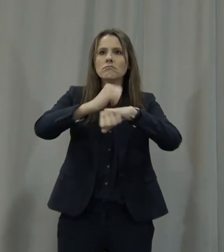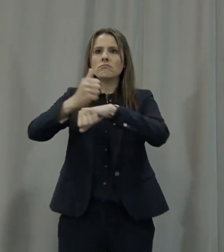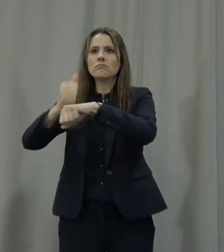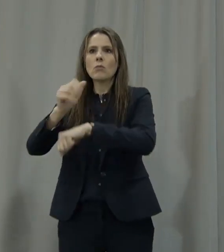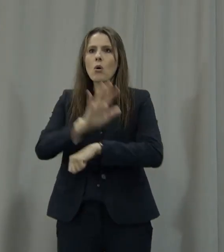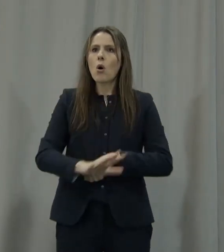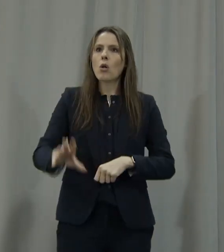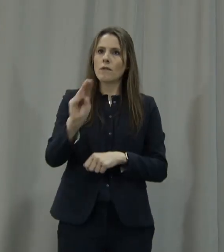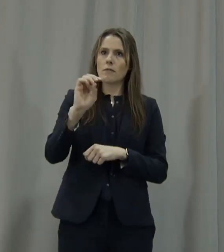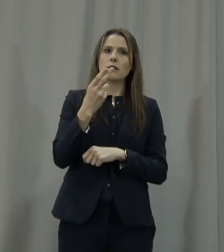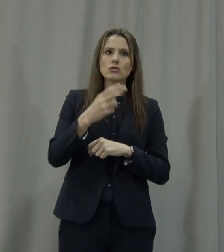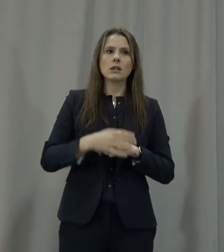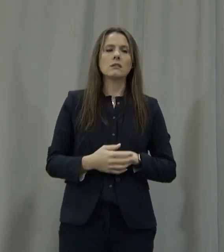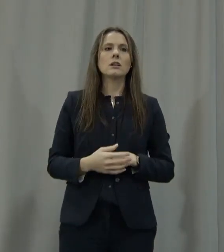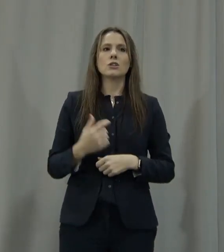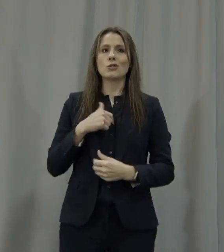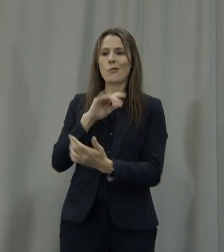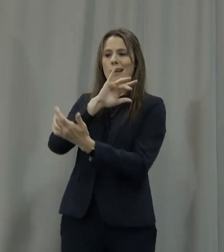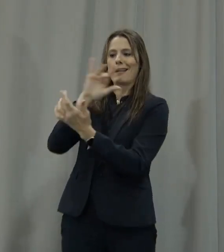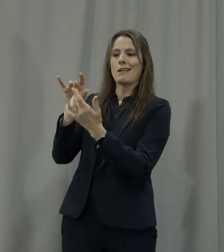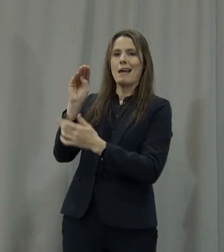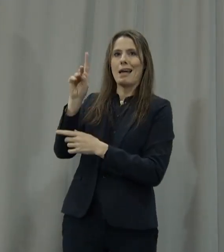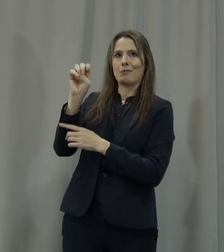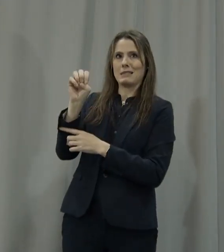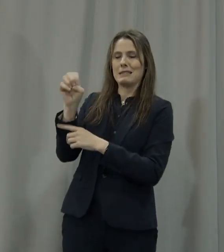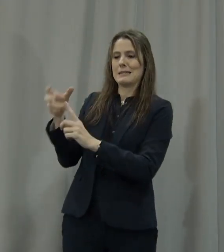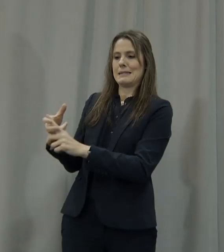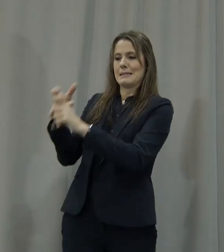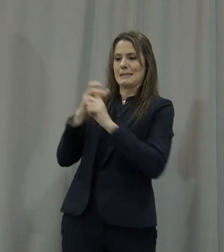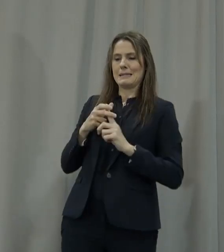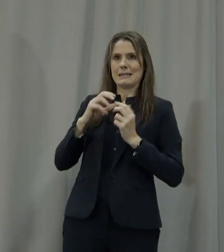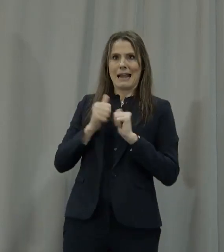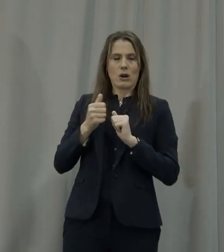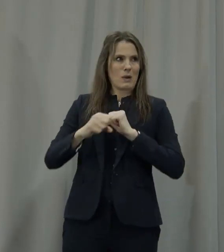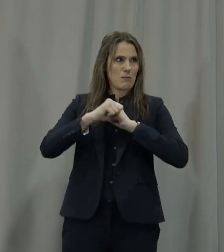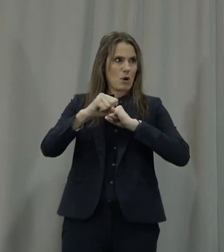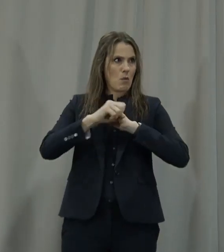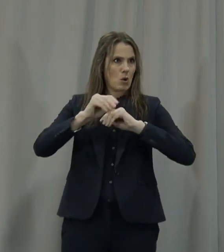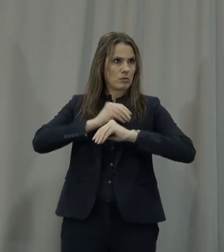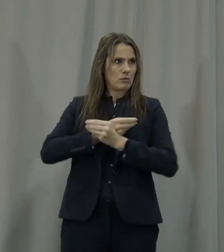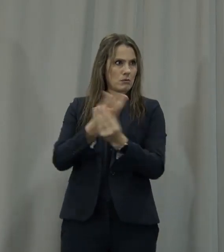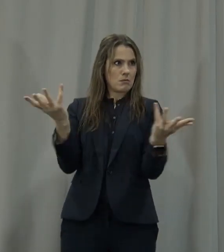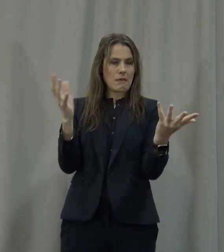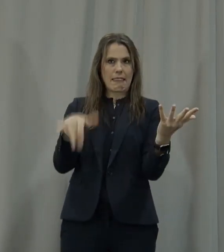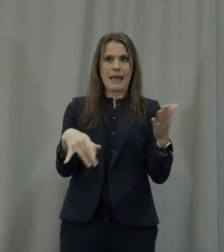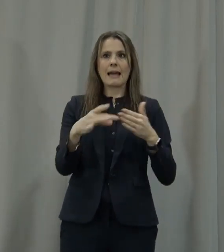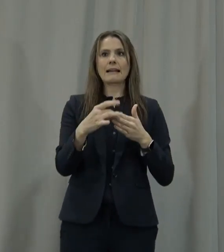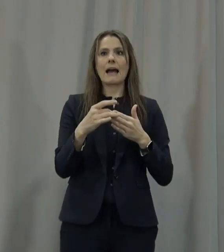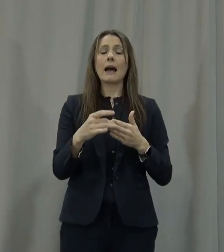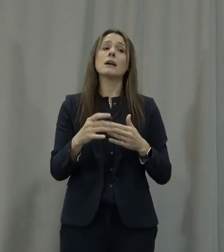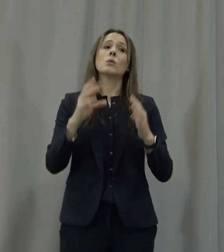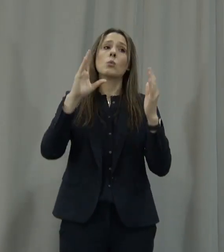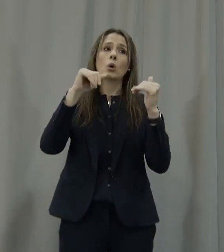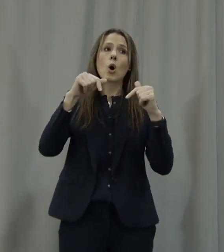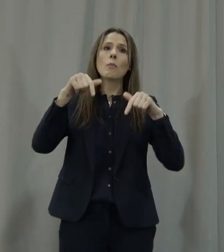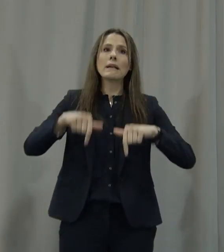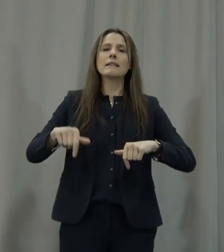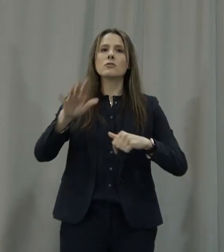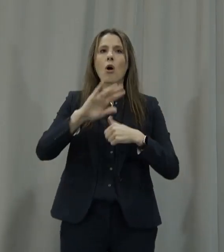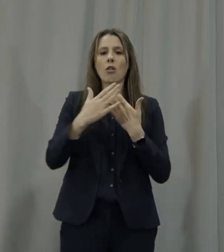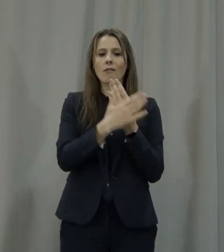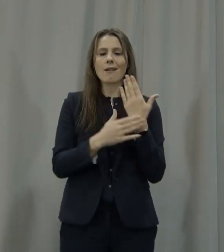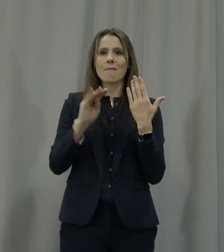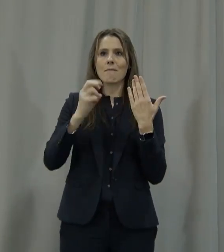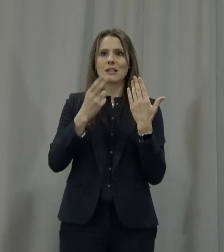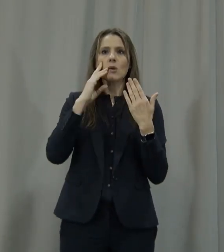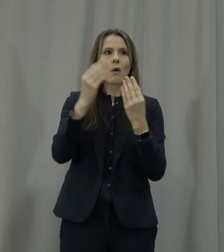Michigan Department of Education helping us to promote this equity resource guide. We hope to implement that again in districts throughout the state.